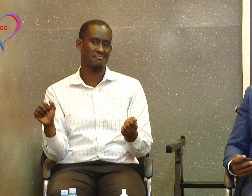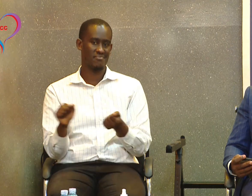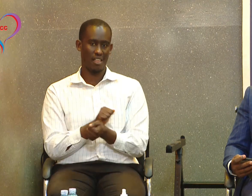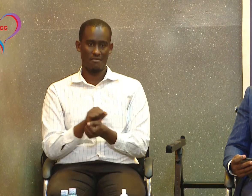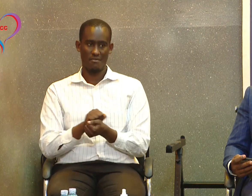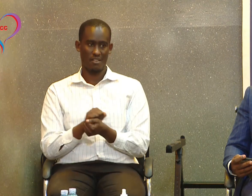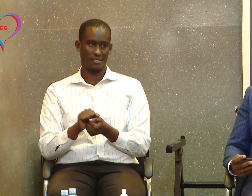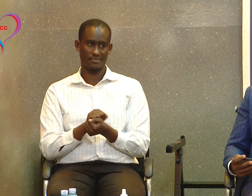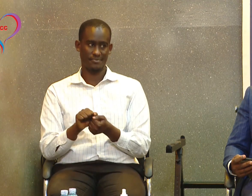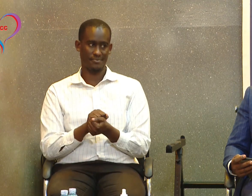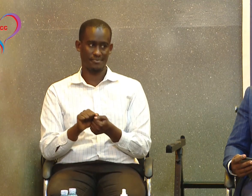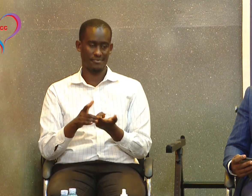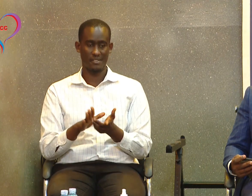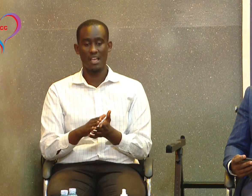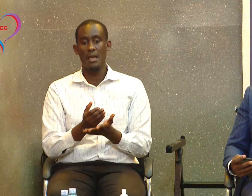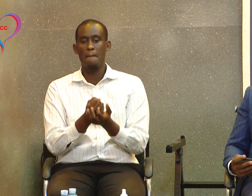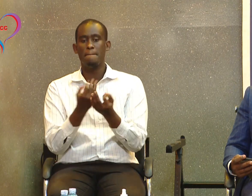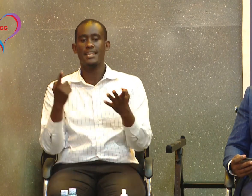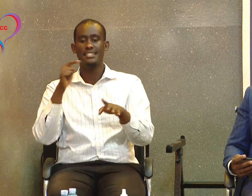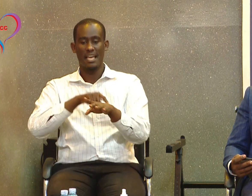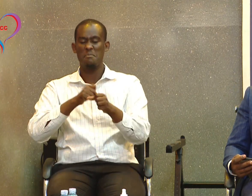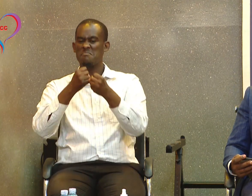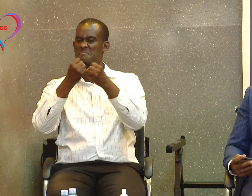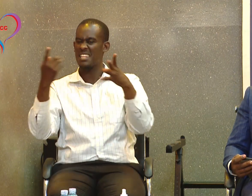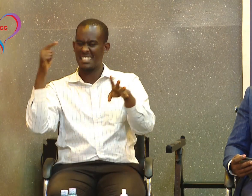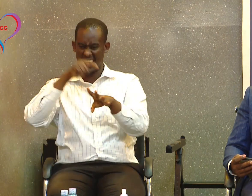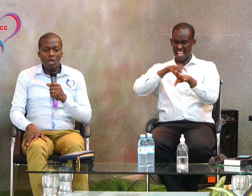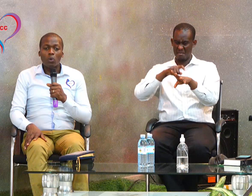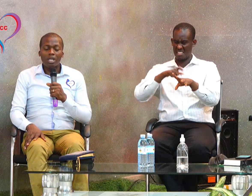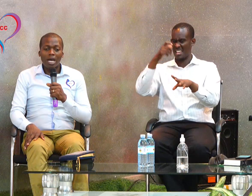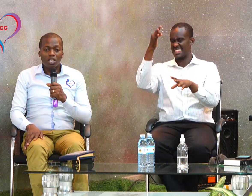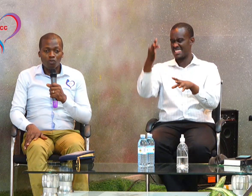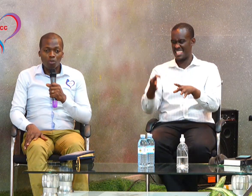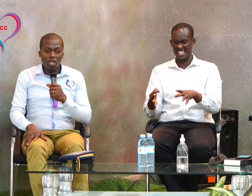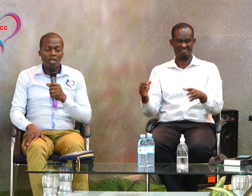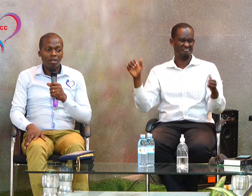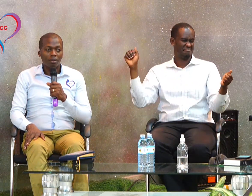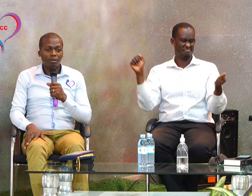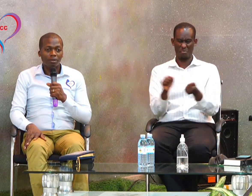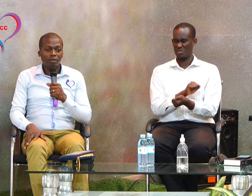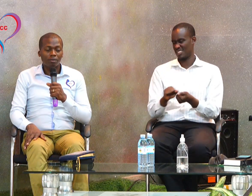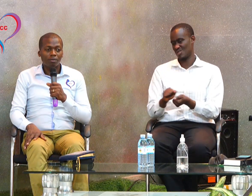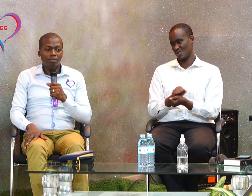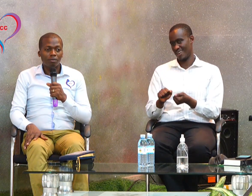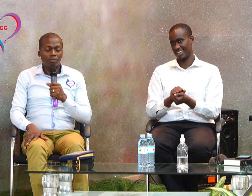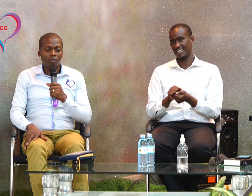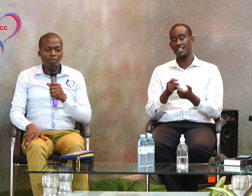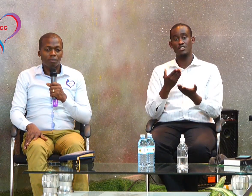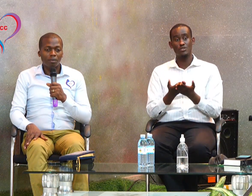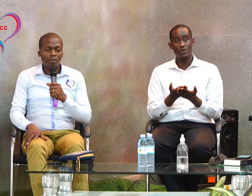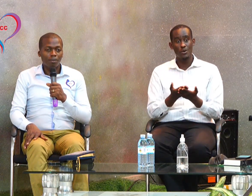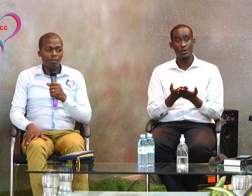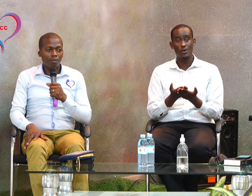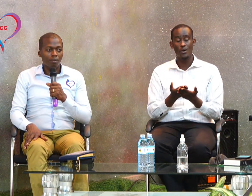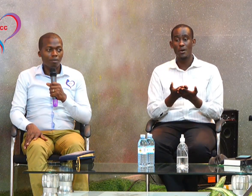not even misuse, it's abuse. Olusimu kibeera na kuba ng'olinga akivumye. So ojja kwegendereza